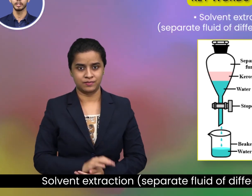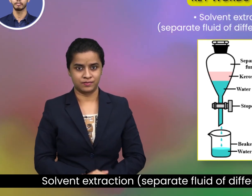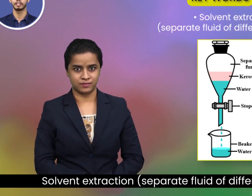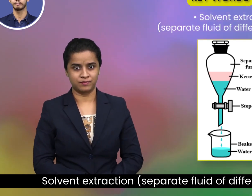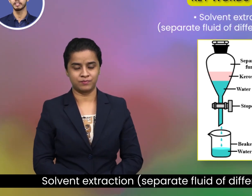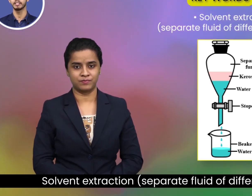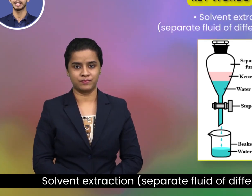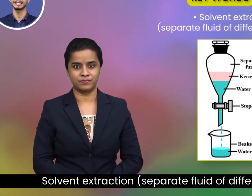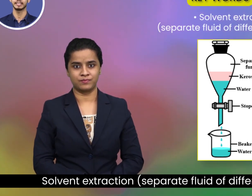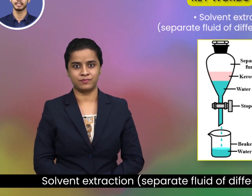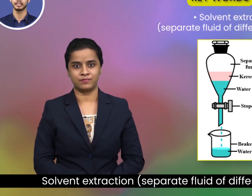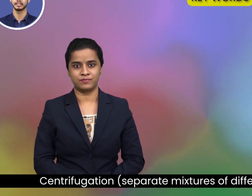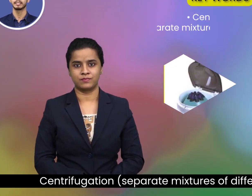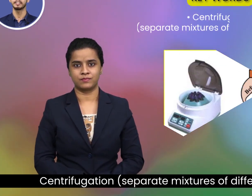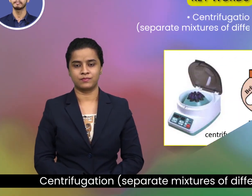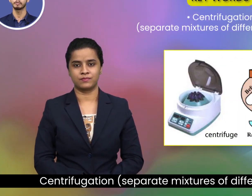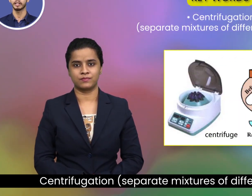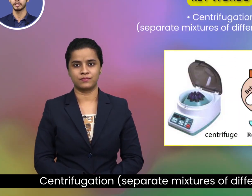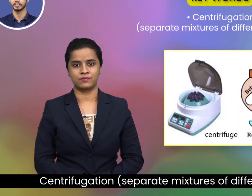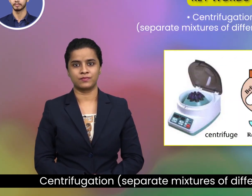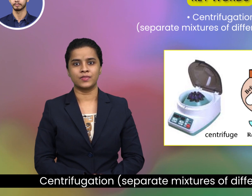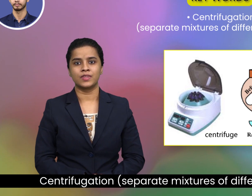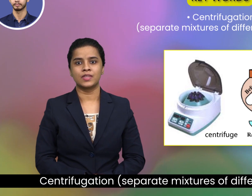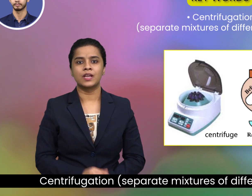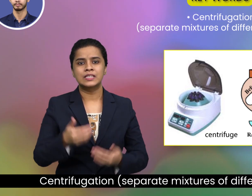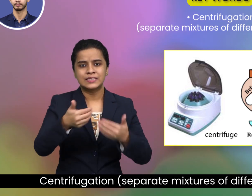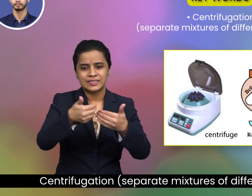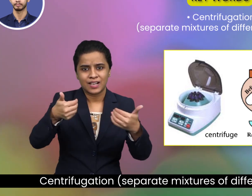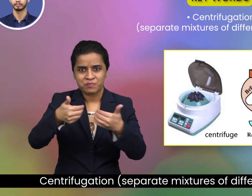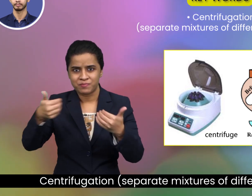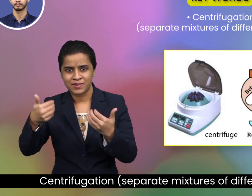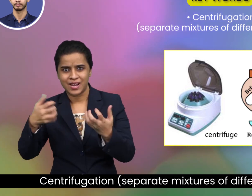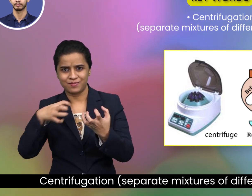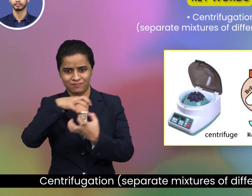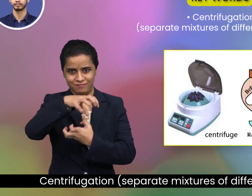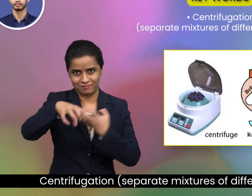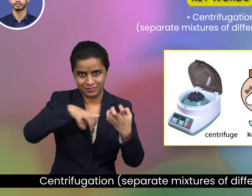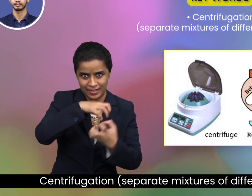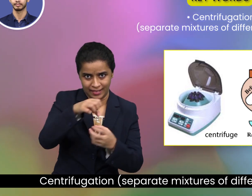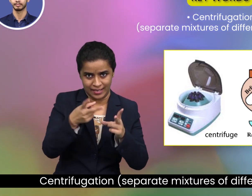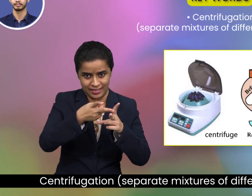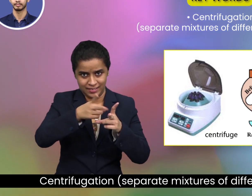separate fluid of different densities, centrifugation,